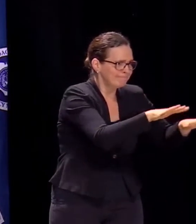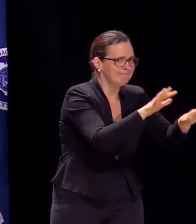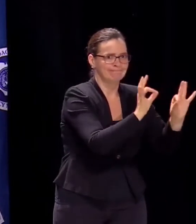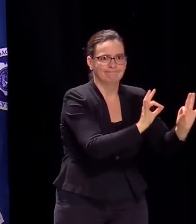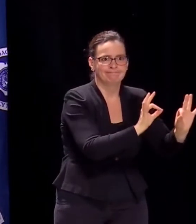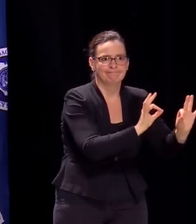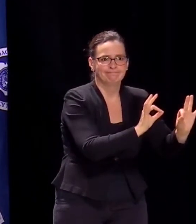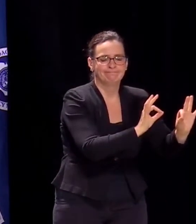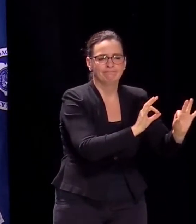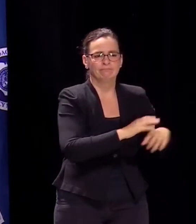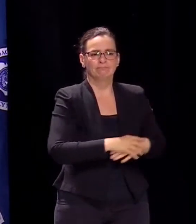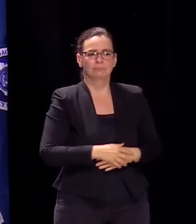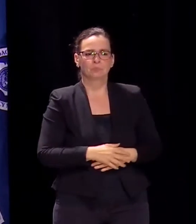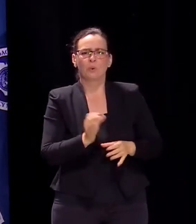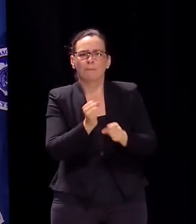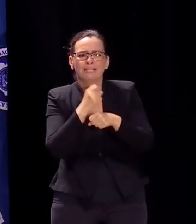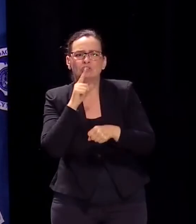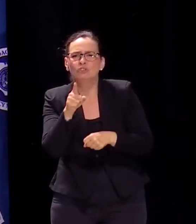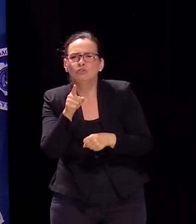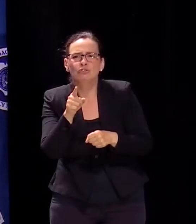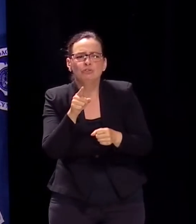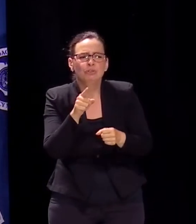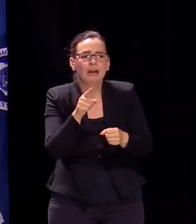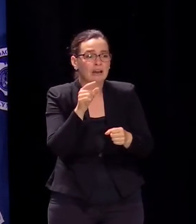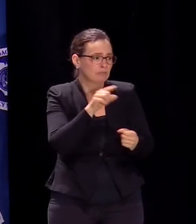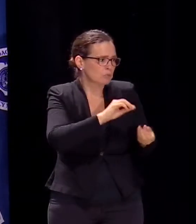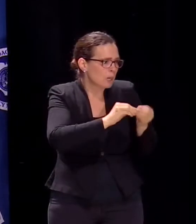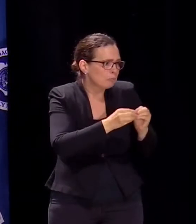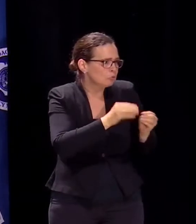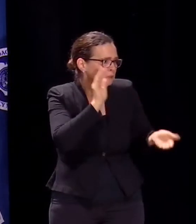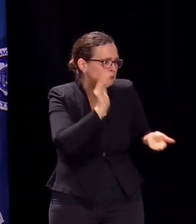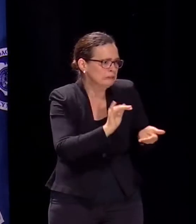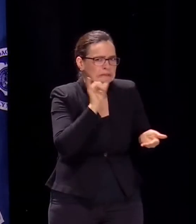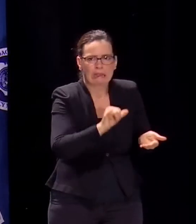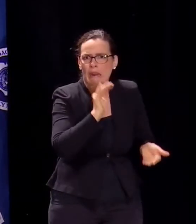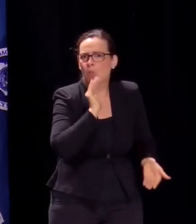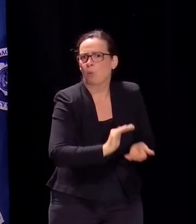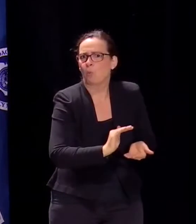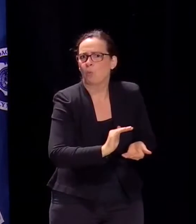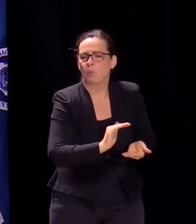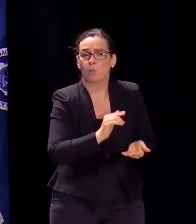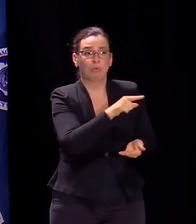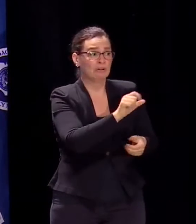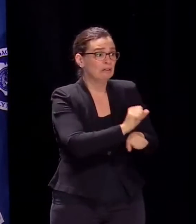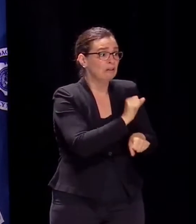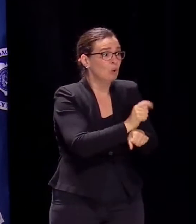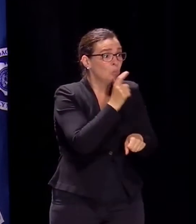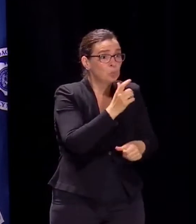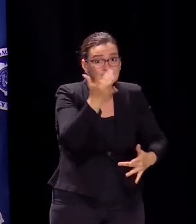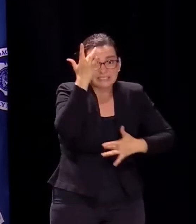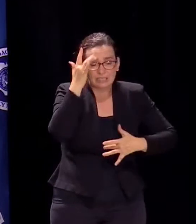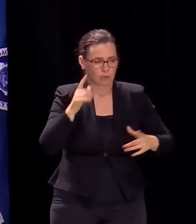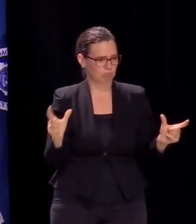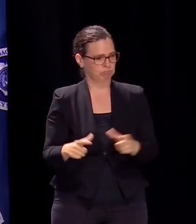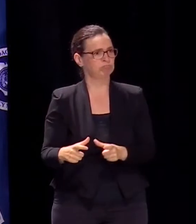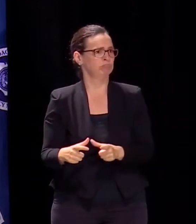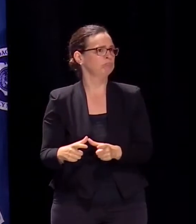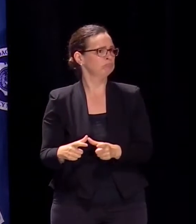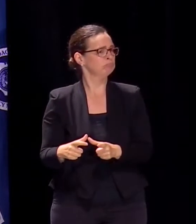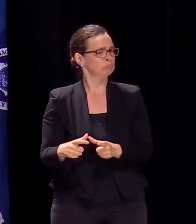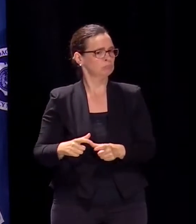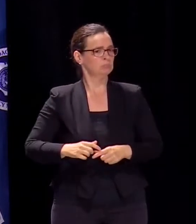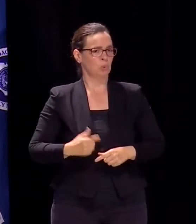get improve and stabilize the way they have. It's tough to get much better, but to stabilize moving forward as more people